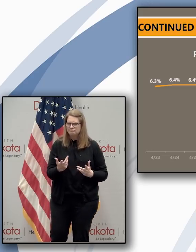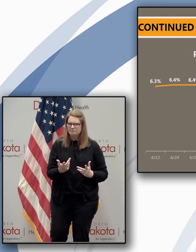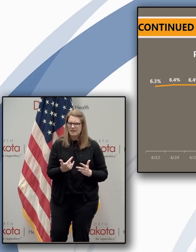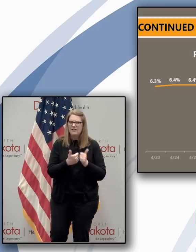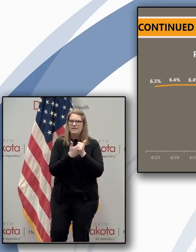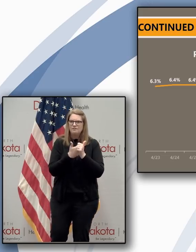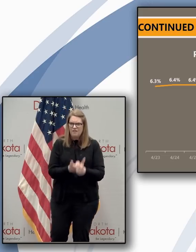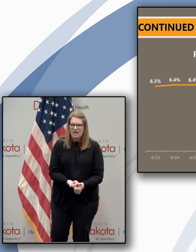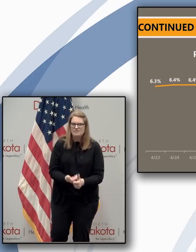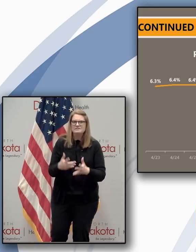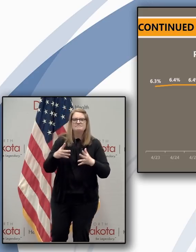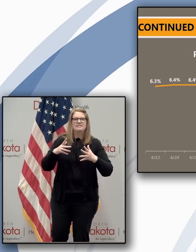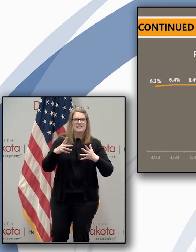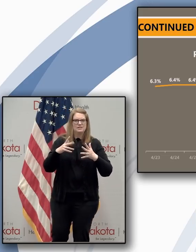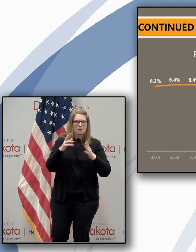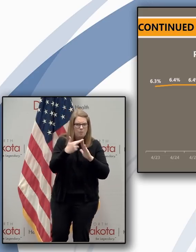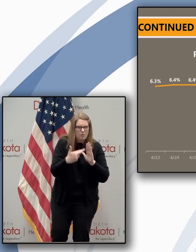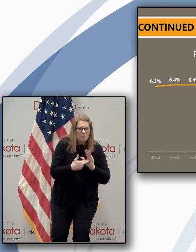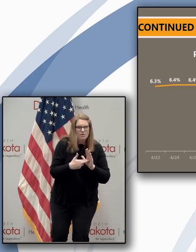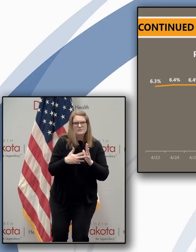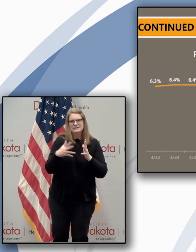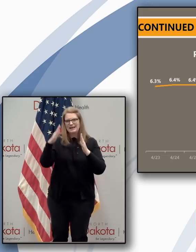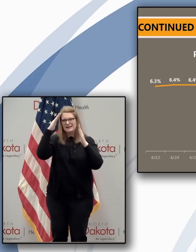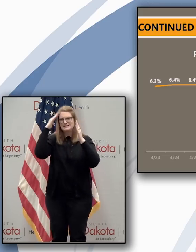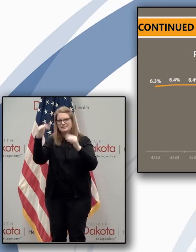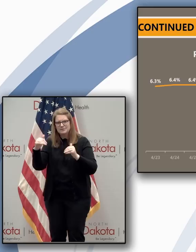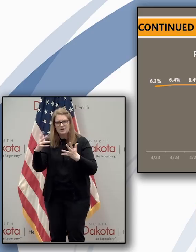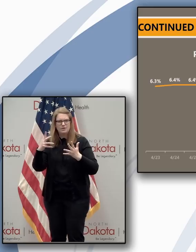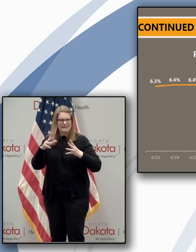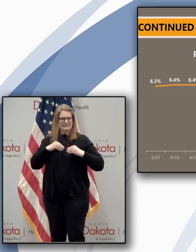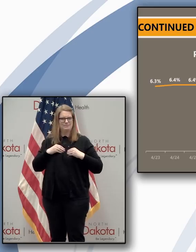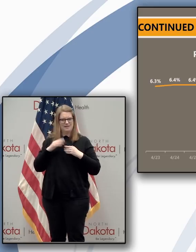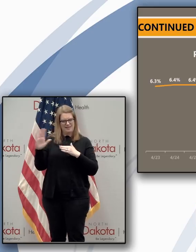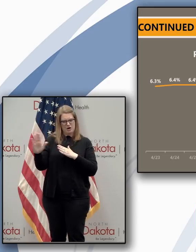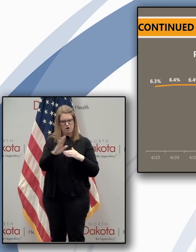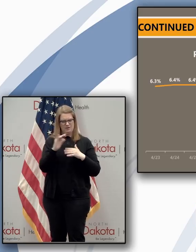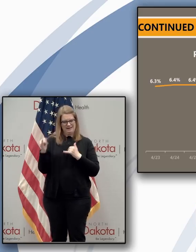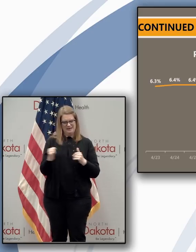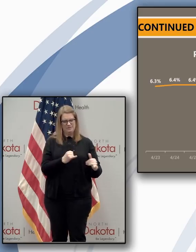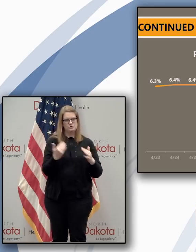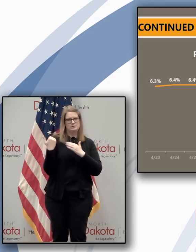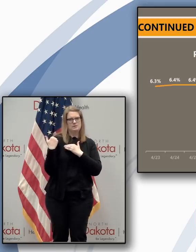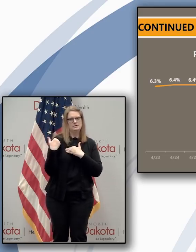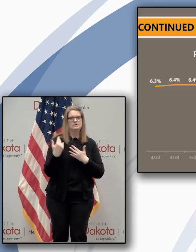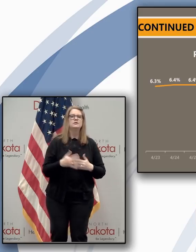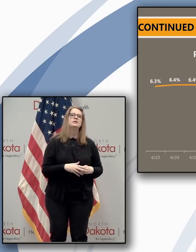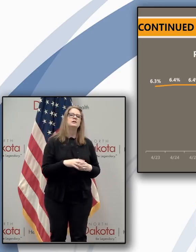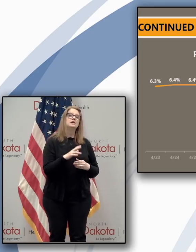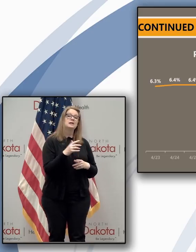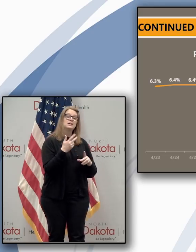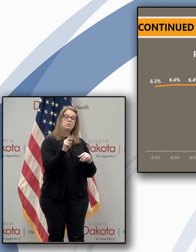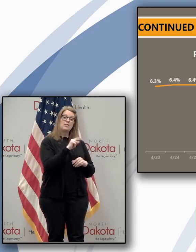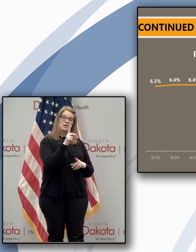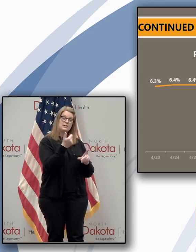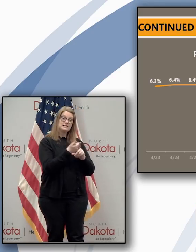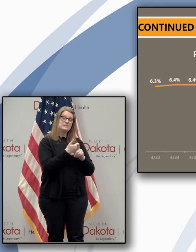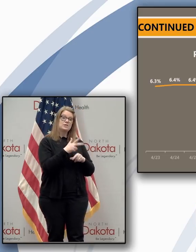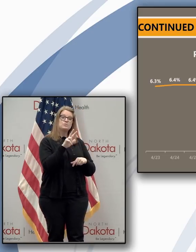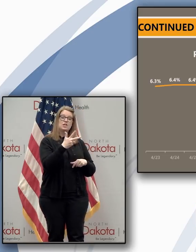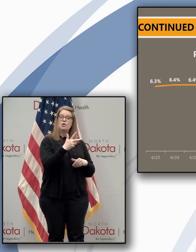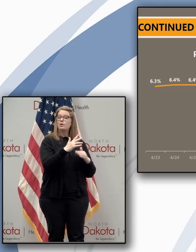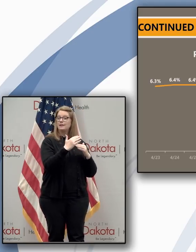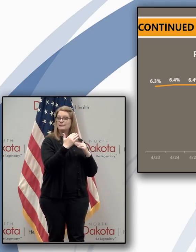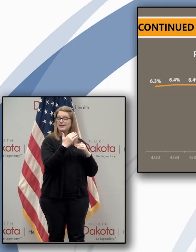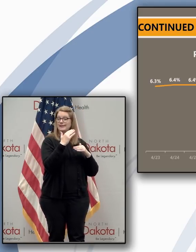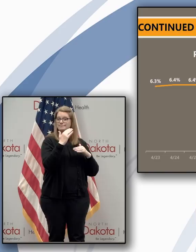individual responsibility. Article out today that said that North Dakota was the 3rd least restrictive of all the 50